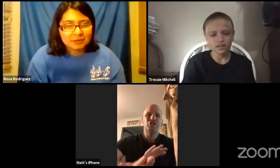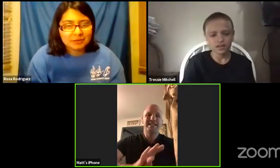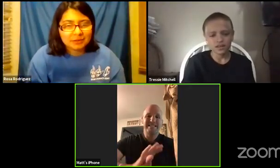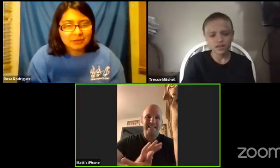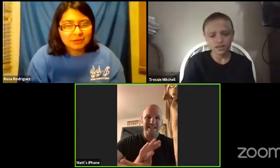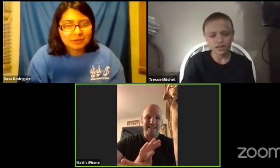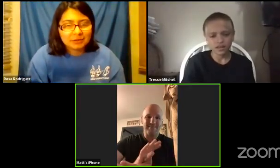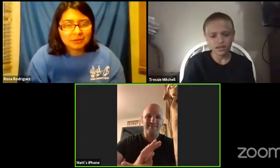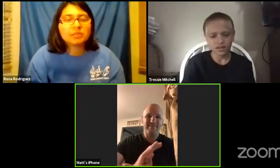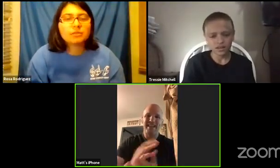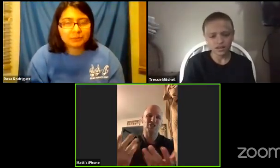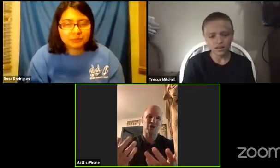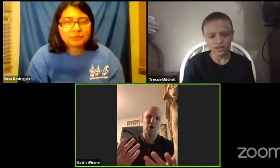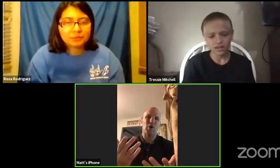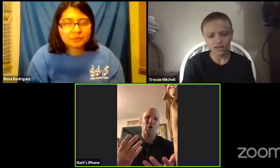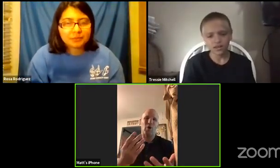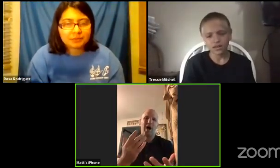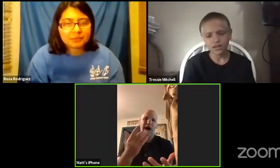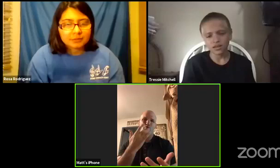Hammer yourself?